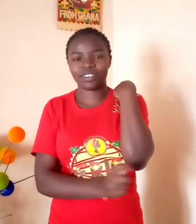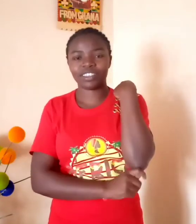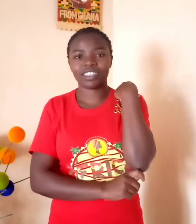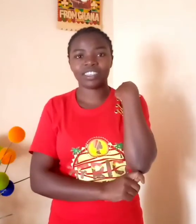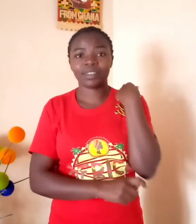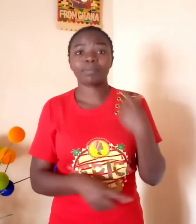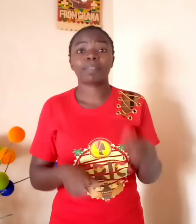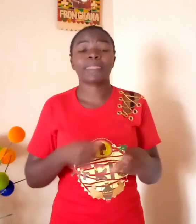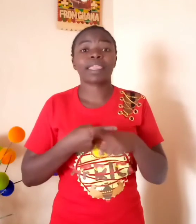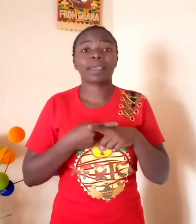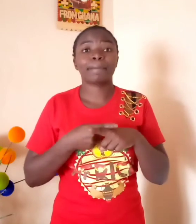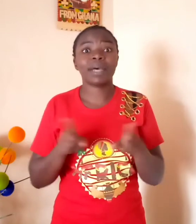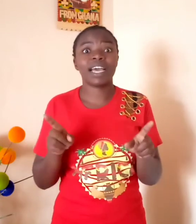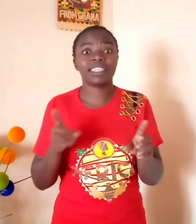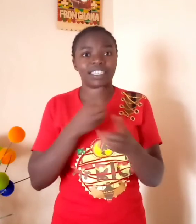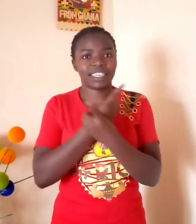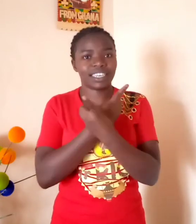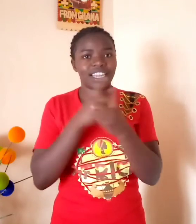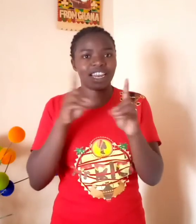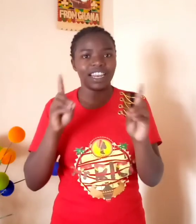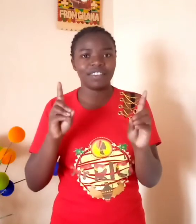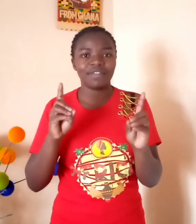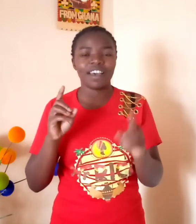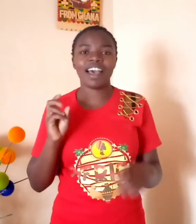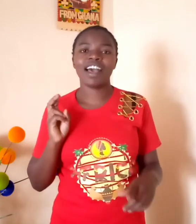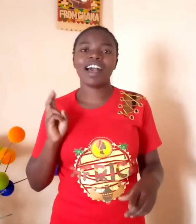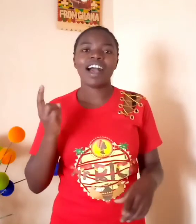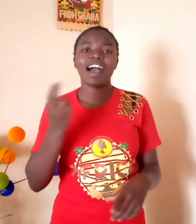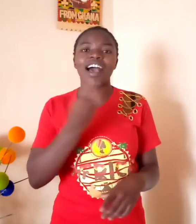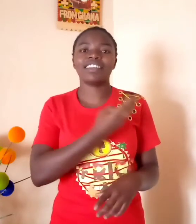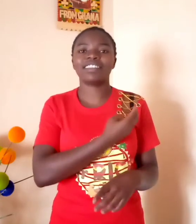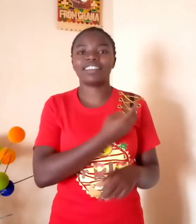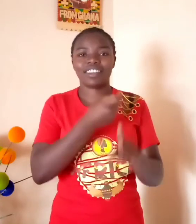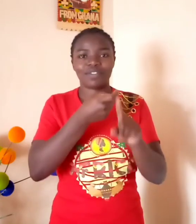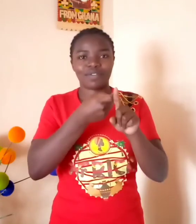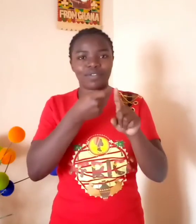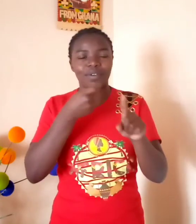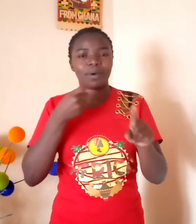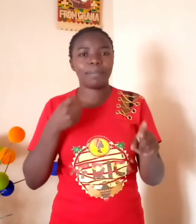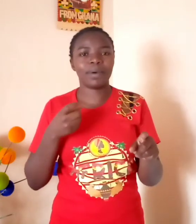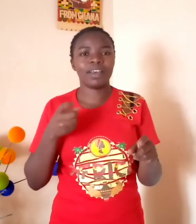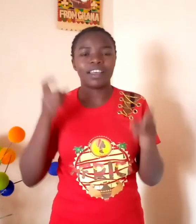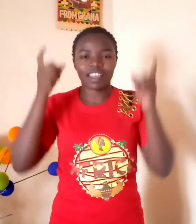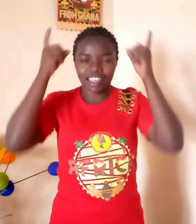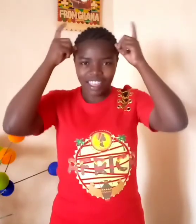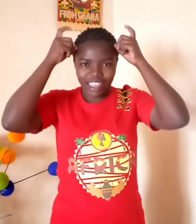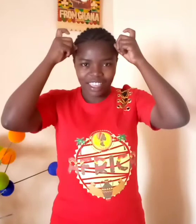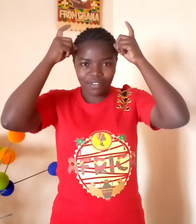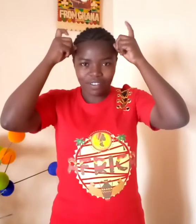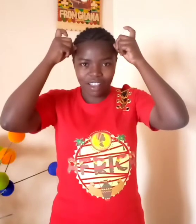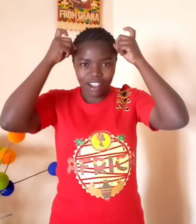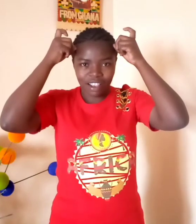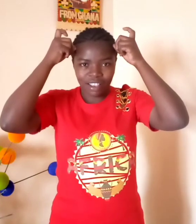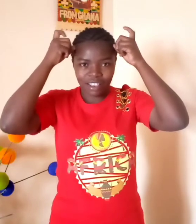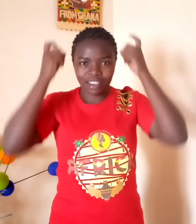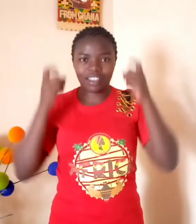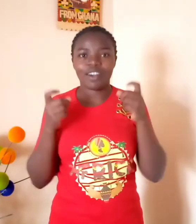temptations, but deliver us from evil